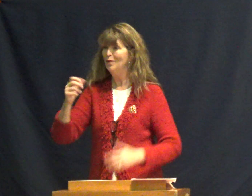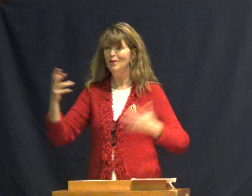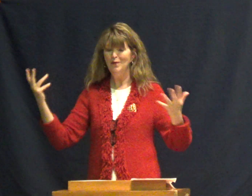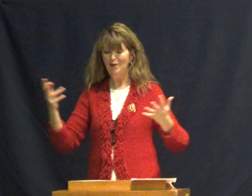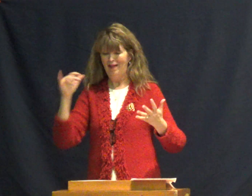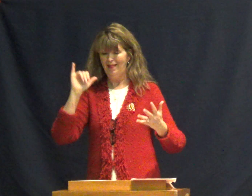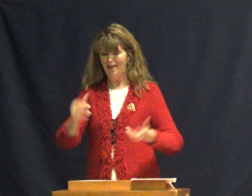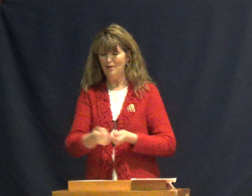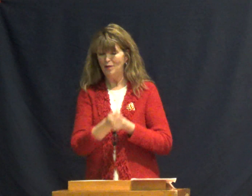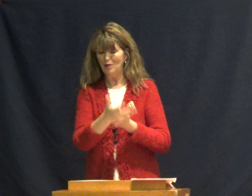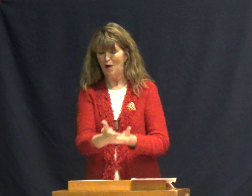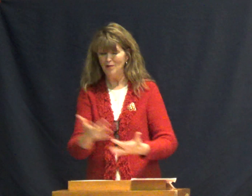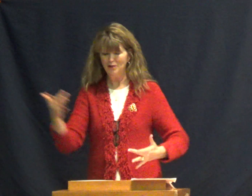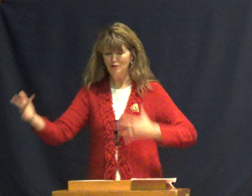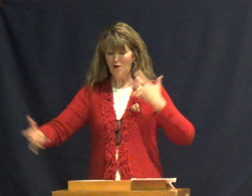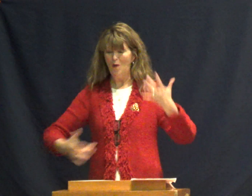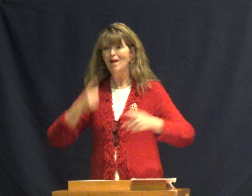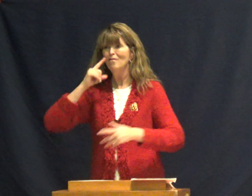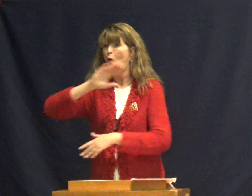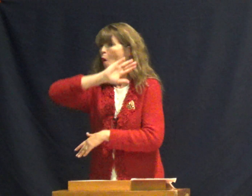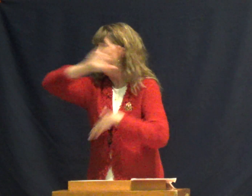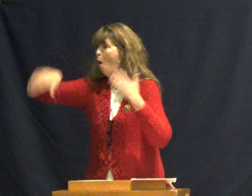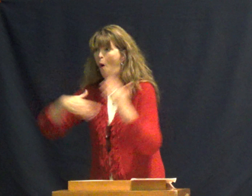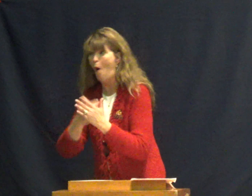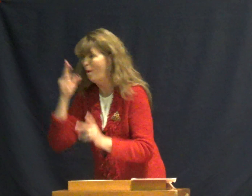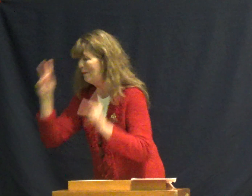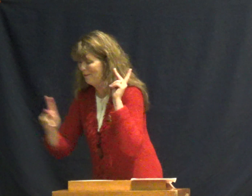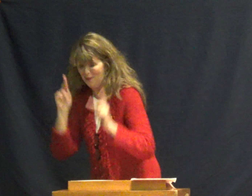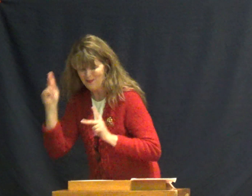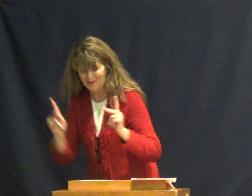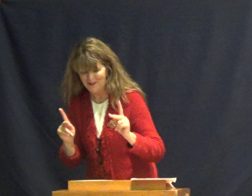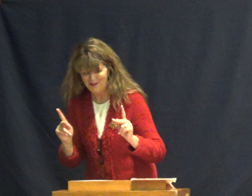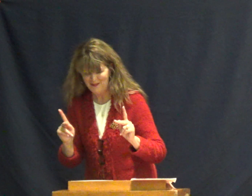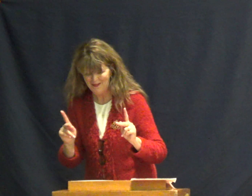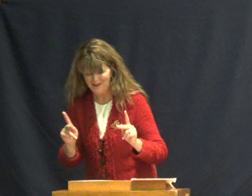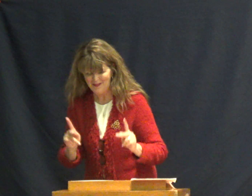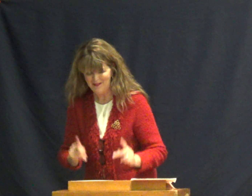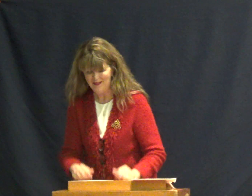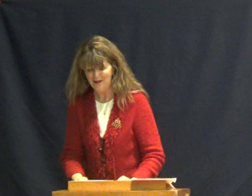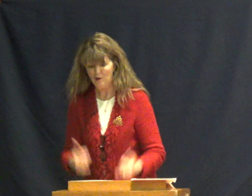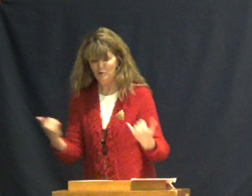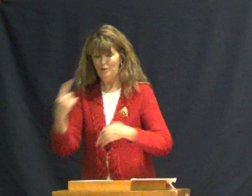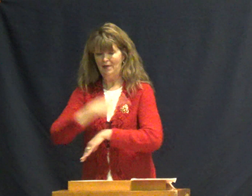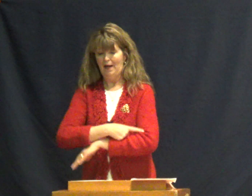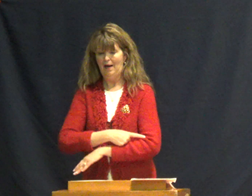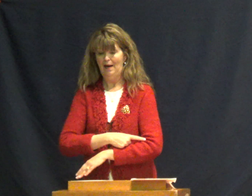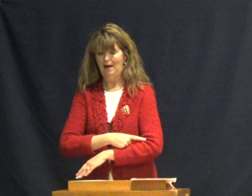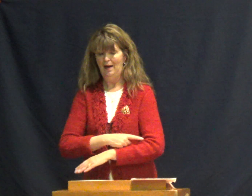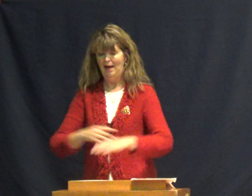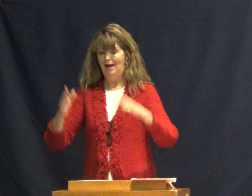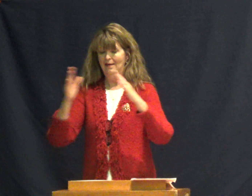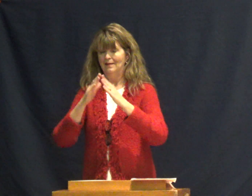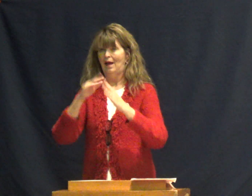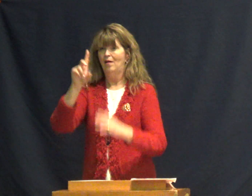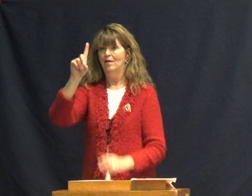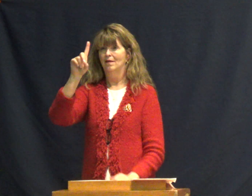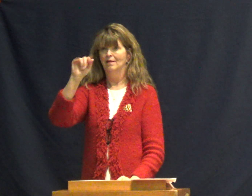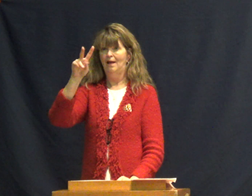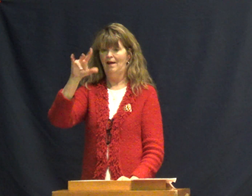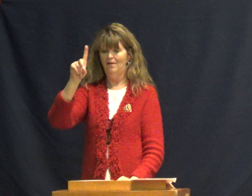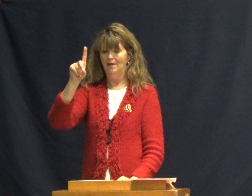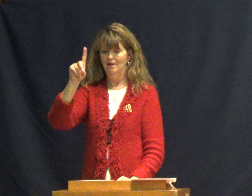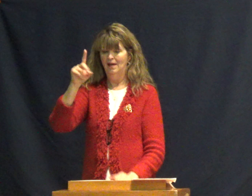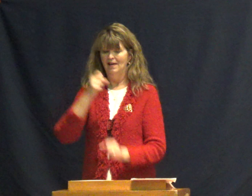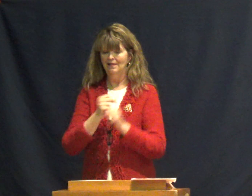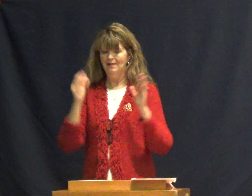I bring you good news that will cause great joy for all the people. Today, in